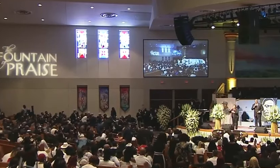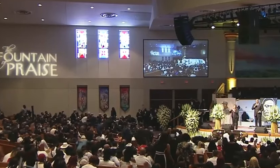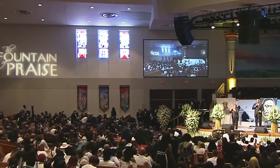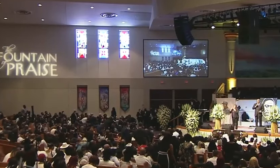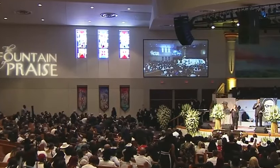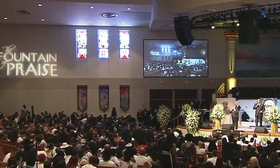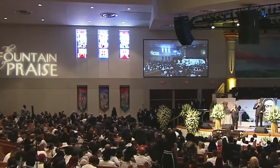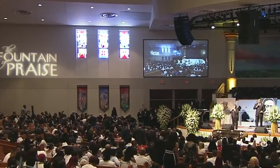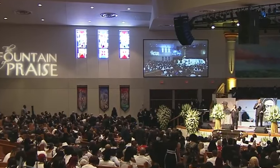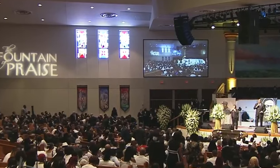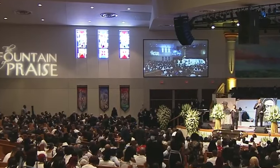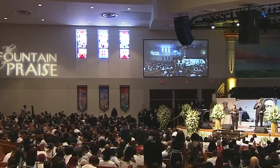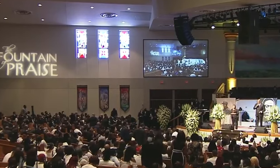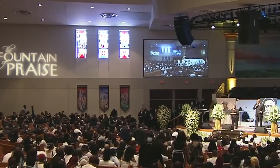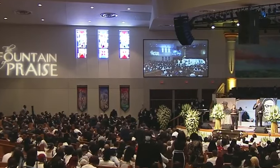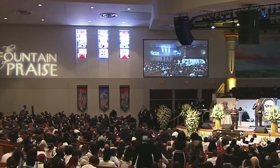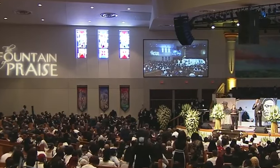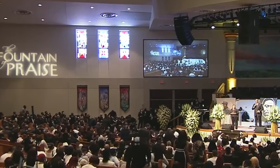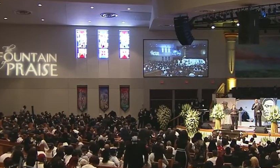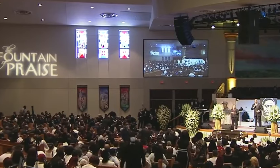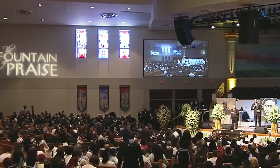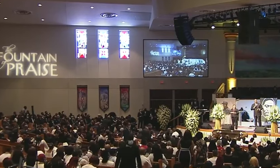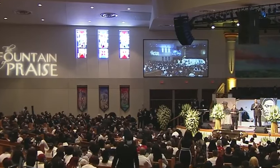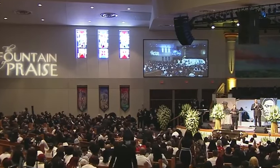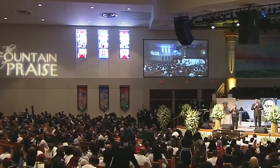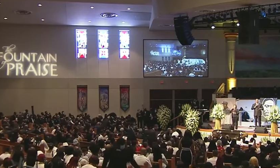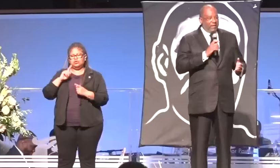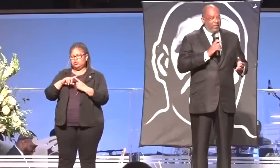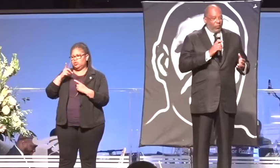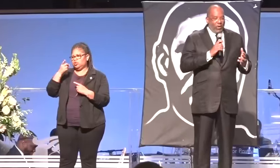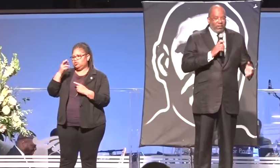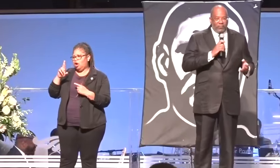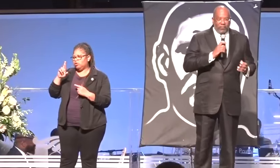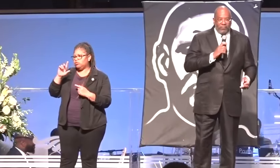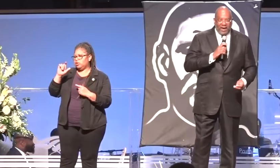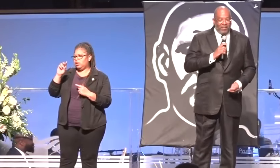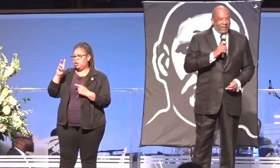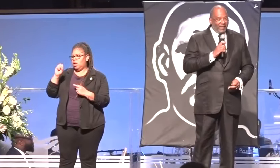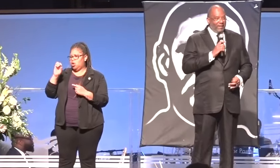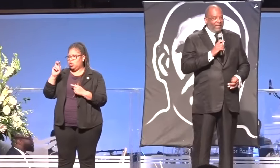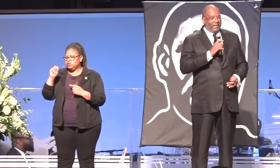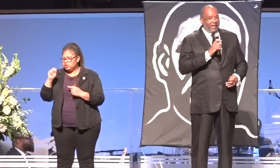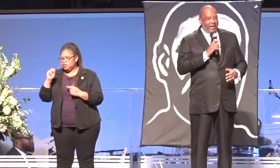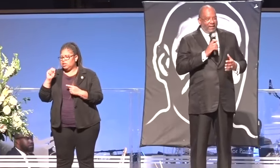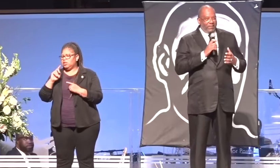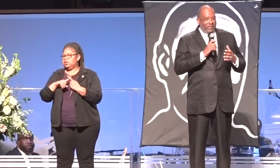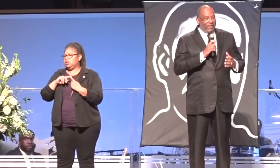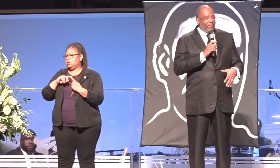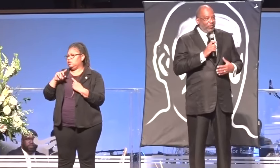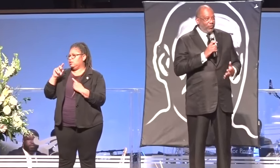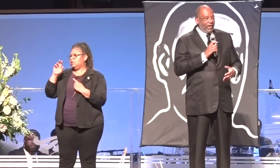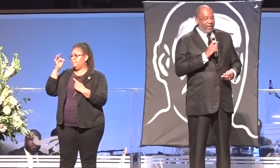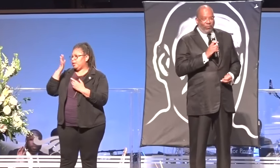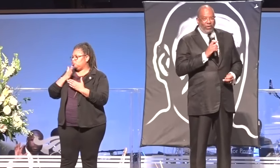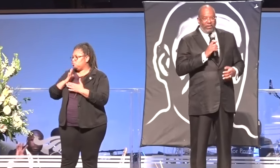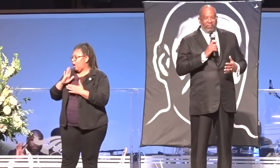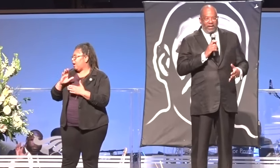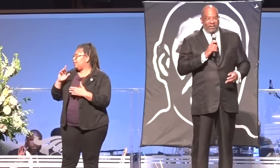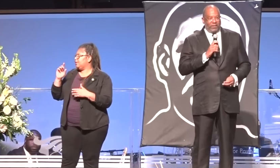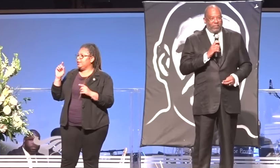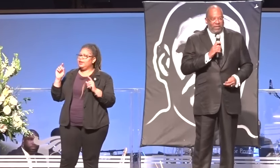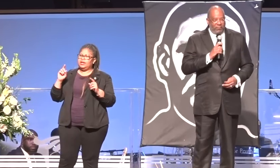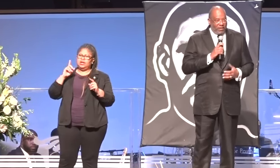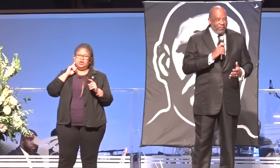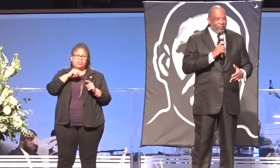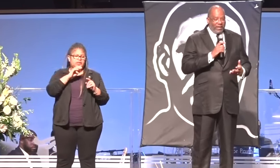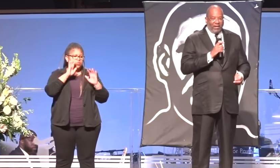Thank you, Steve, and Dr. Lawson, and to this wonderful family that has demonstrated what